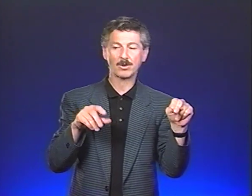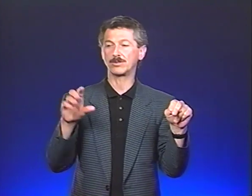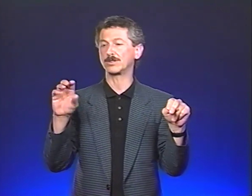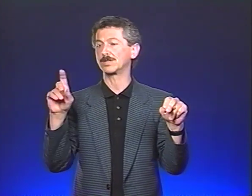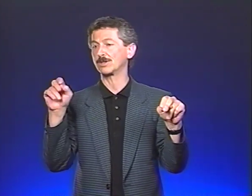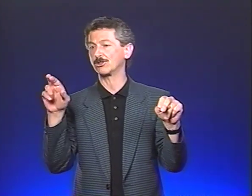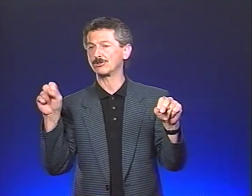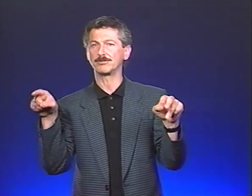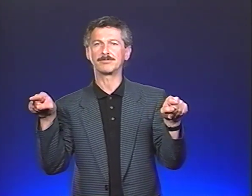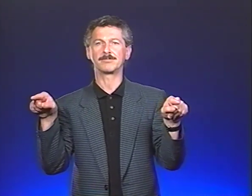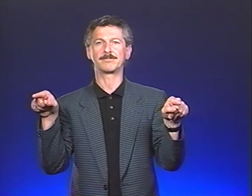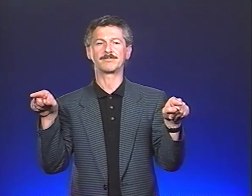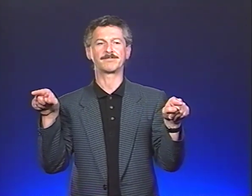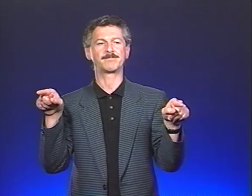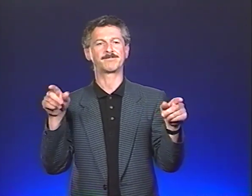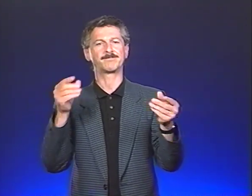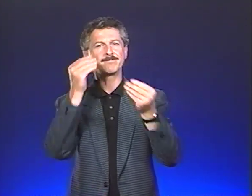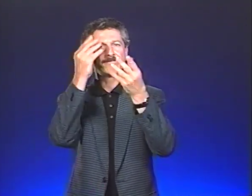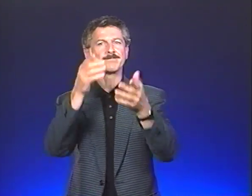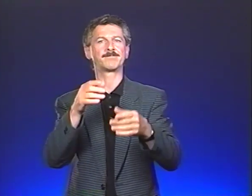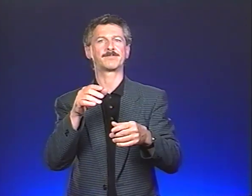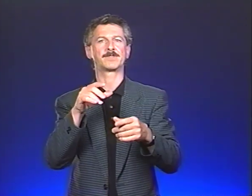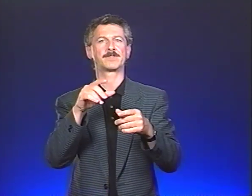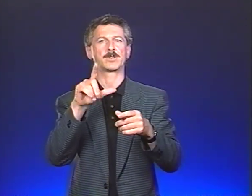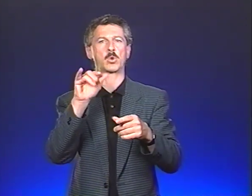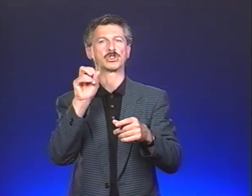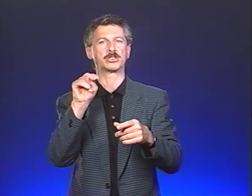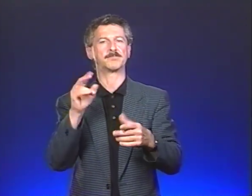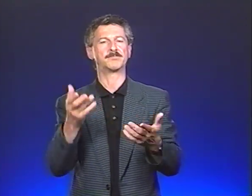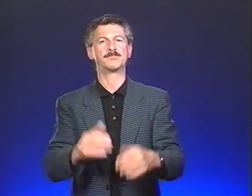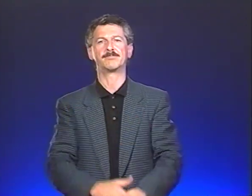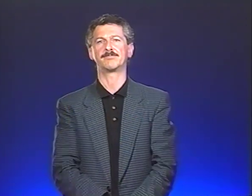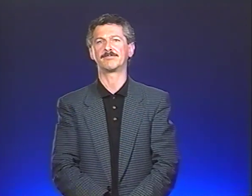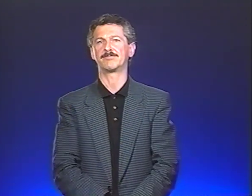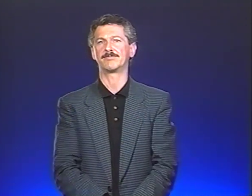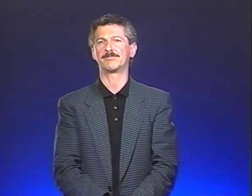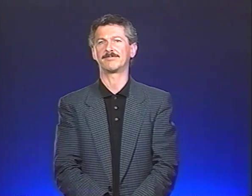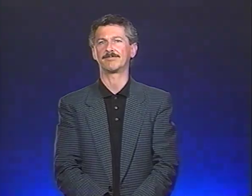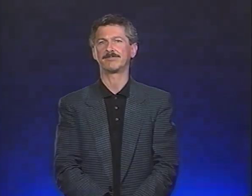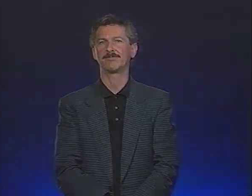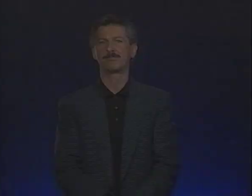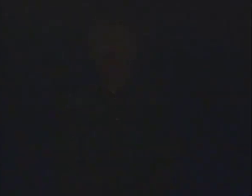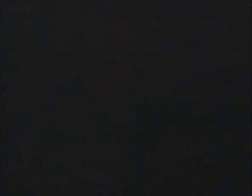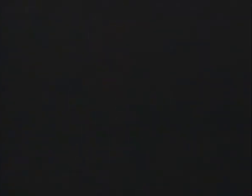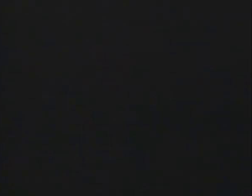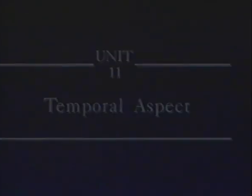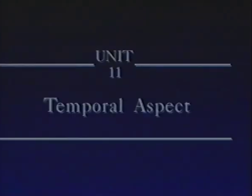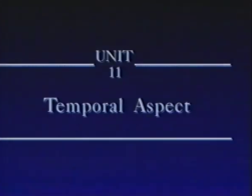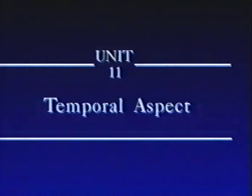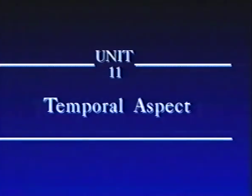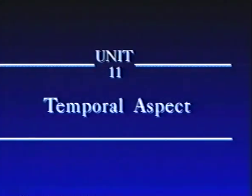Determiners and pronouns are other ways of conveying location information in ASL.